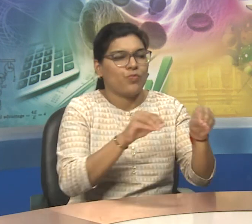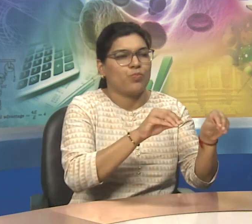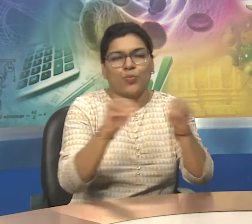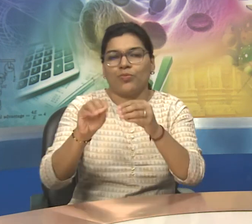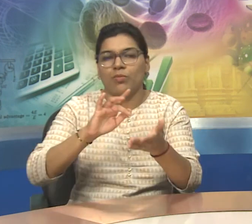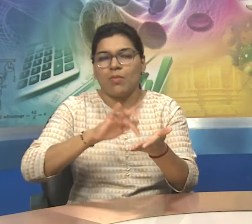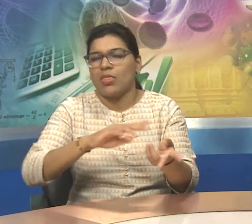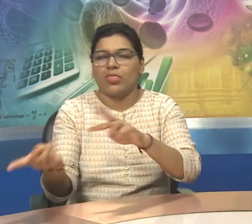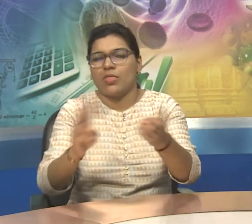means